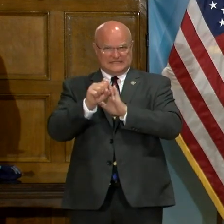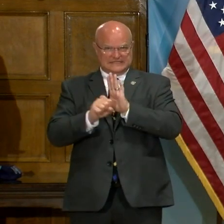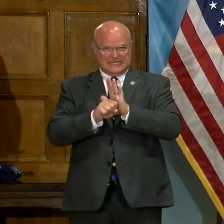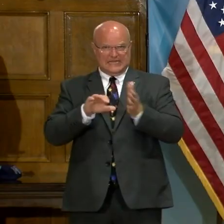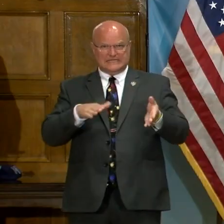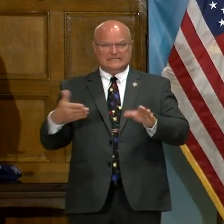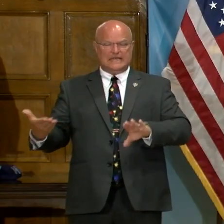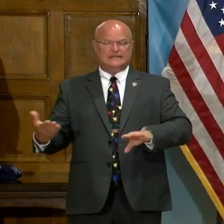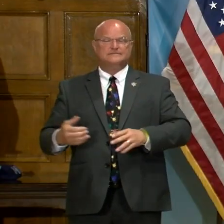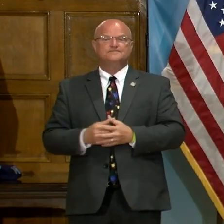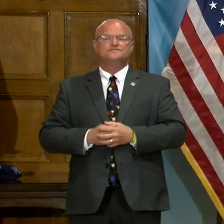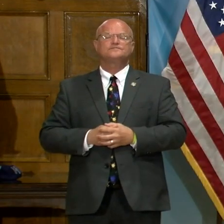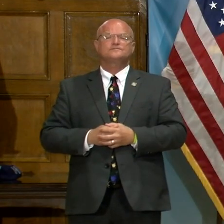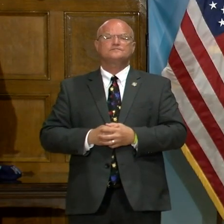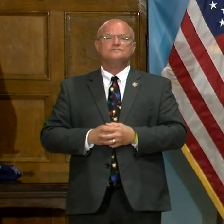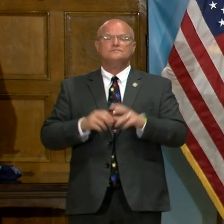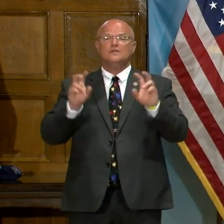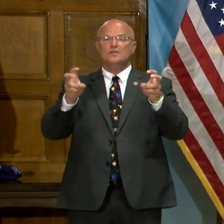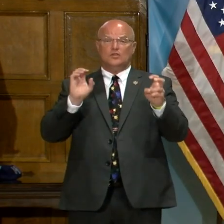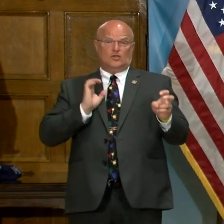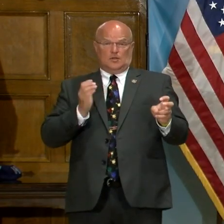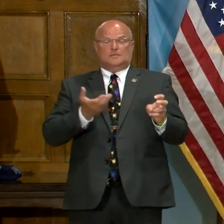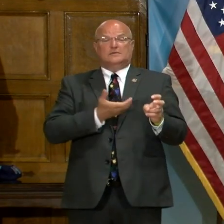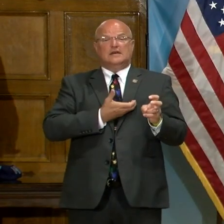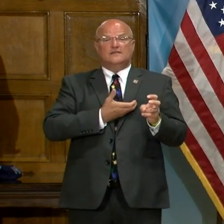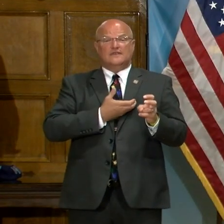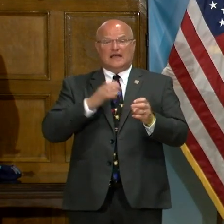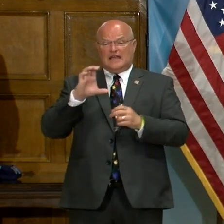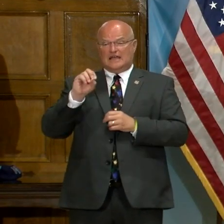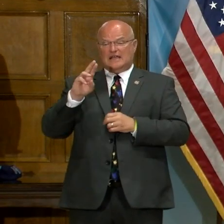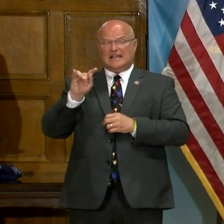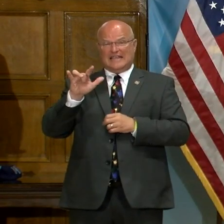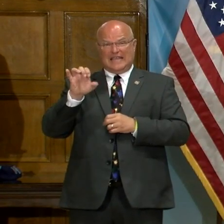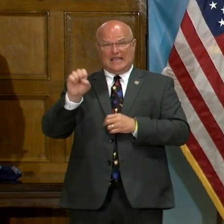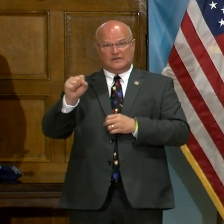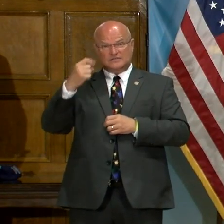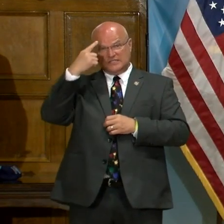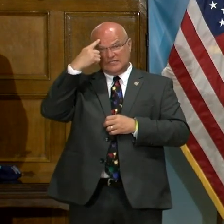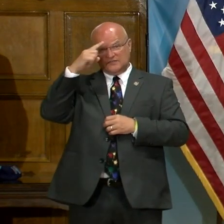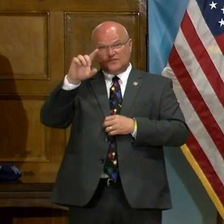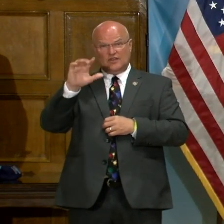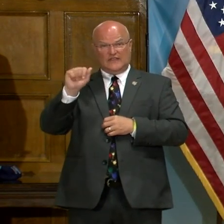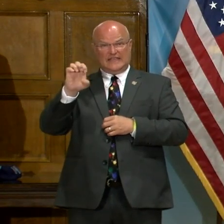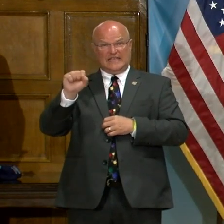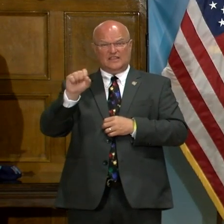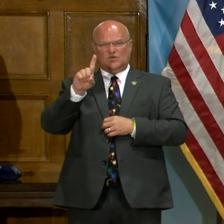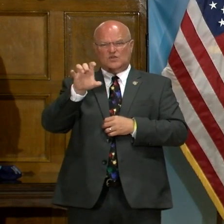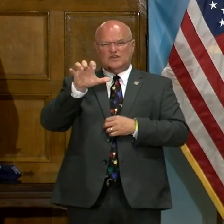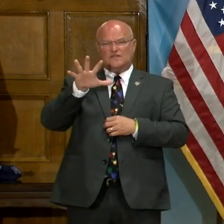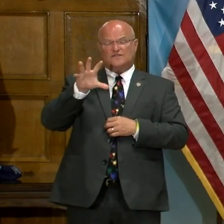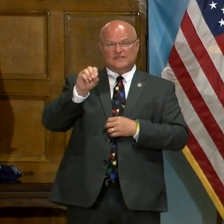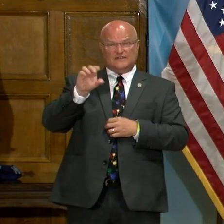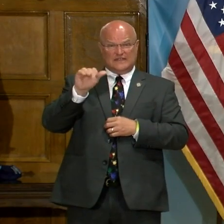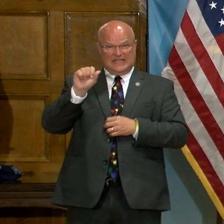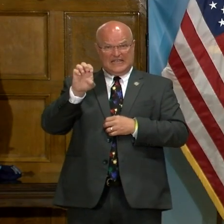state. In terms of our counties for the cases, the 150 cases from the last